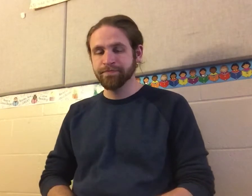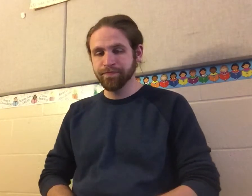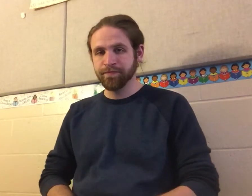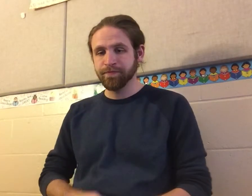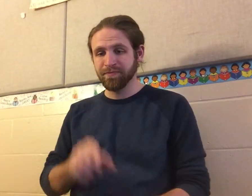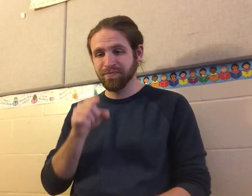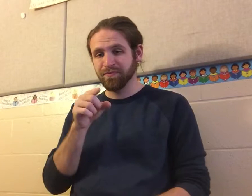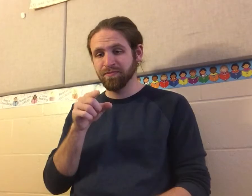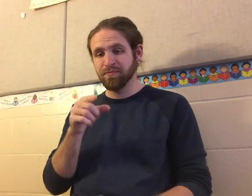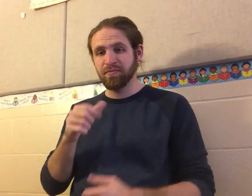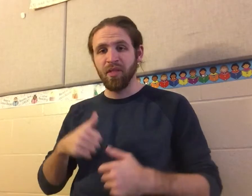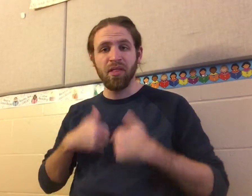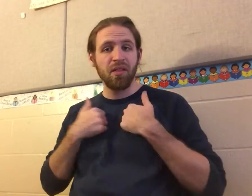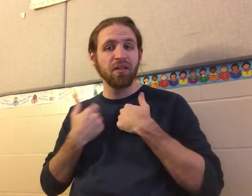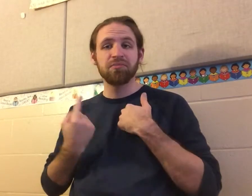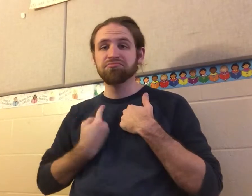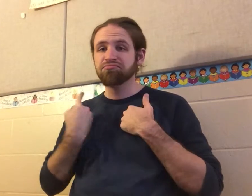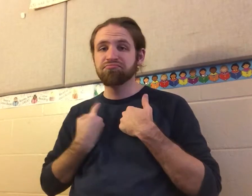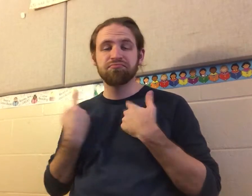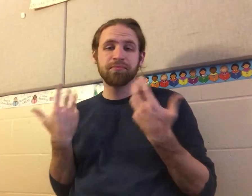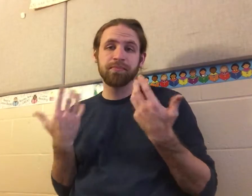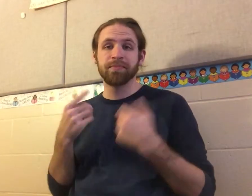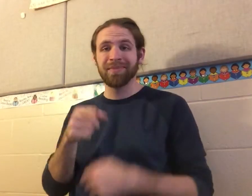that live on our own, ants are social.